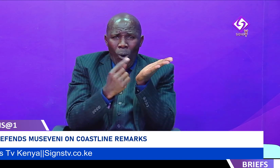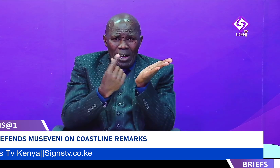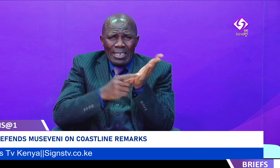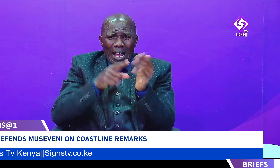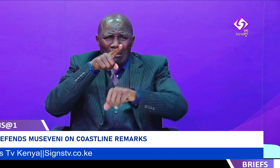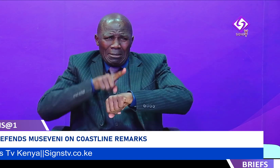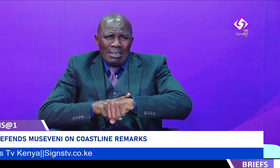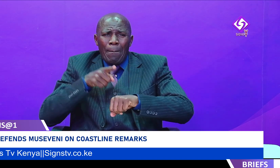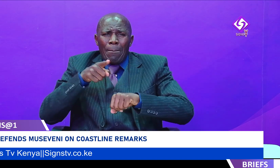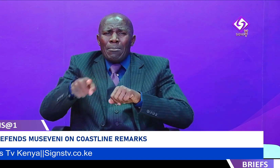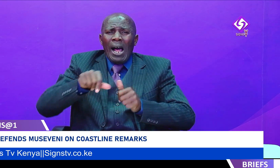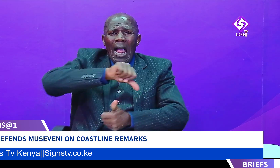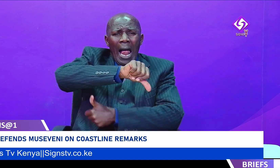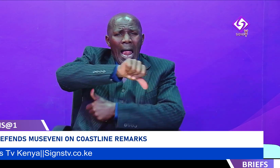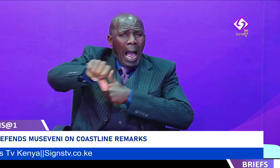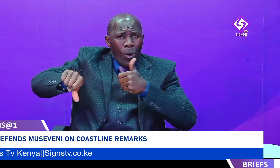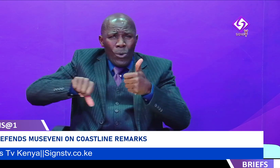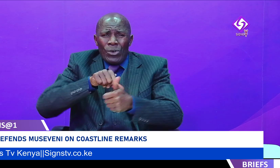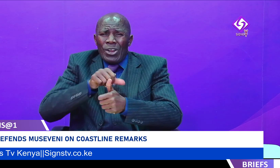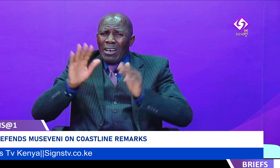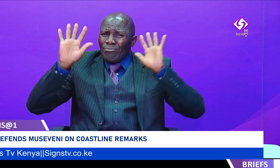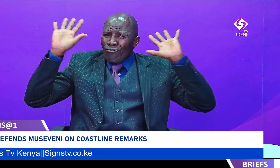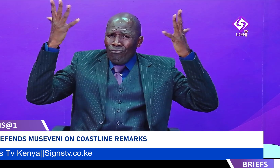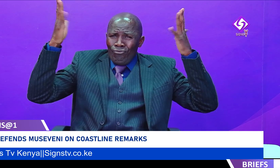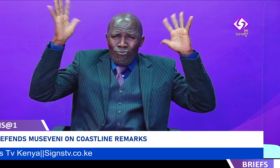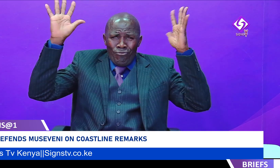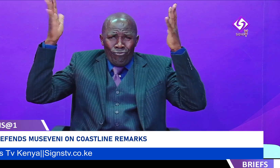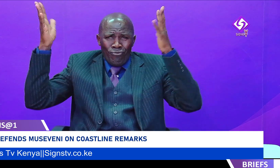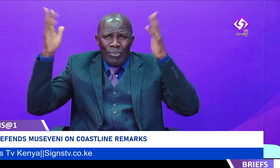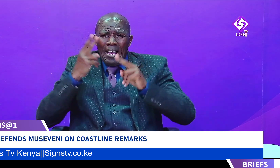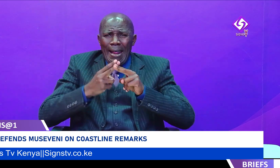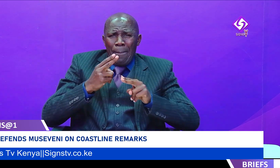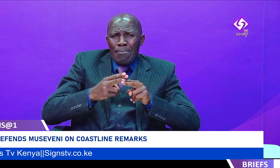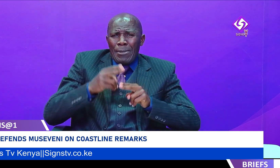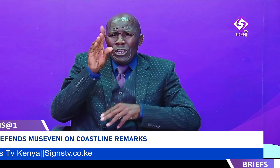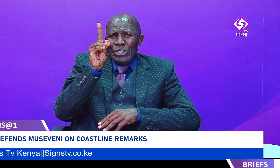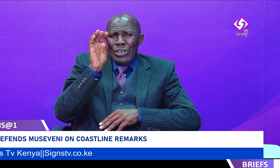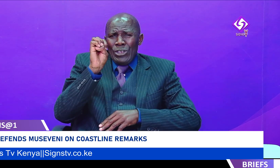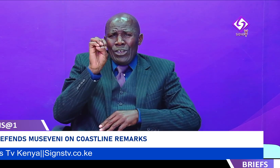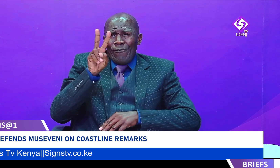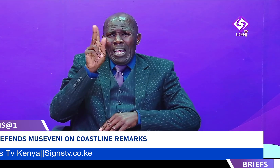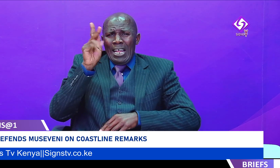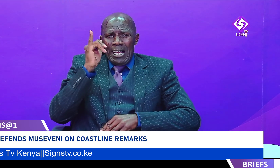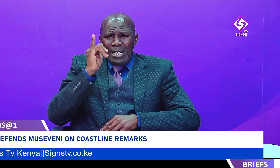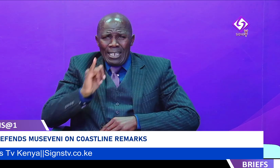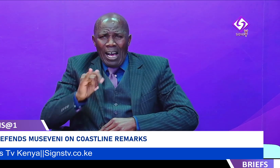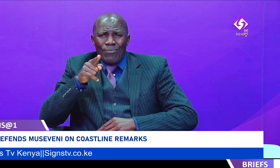Speaking in Tororo, Uganda, during the groundbreaking ceremony of the Devki Mega Steel Project, President